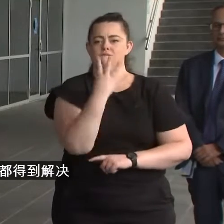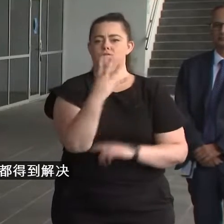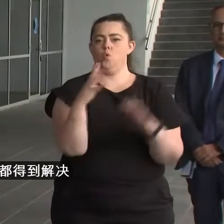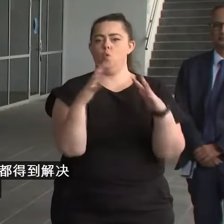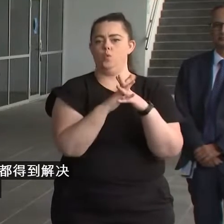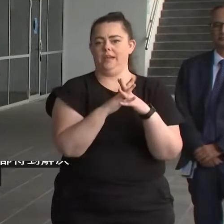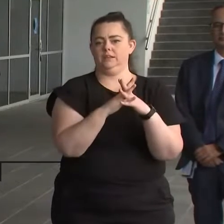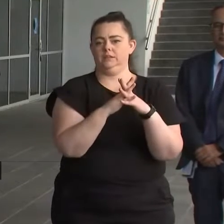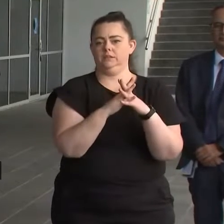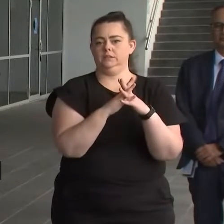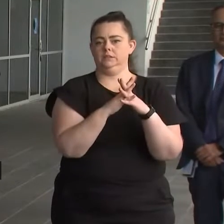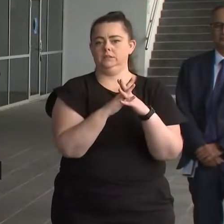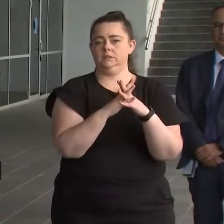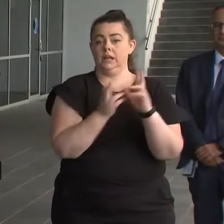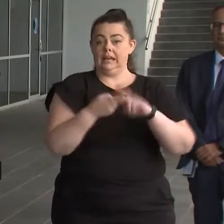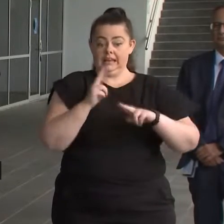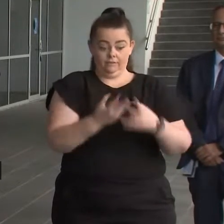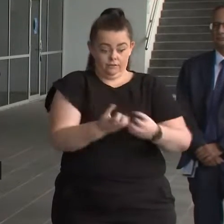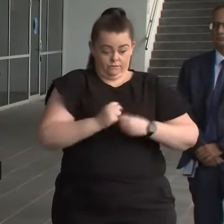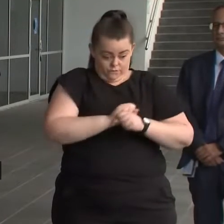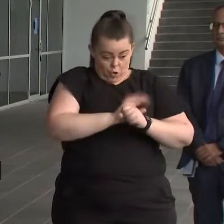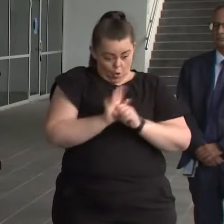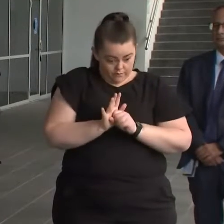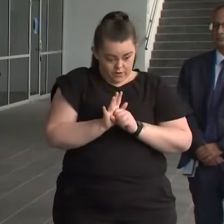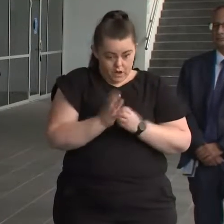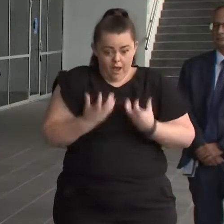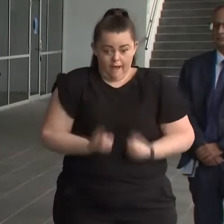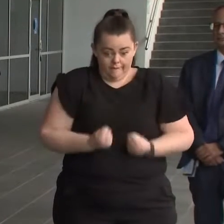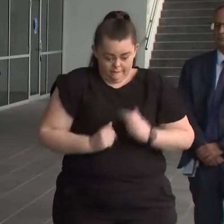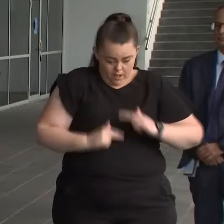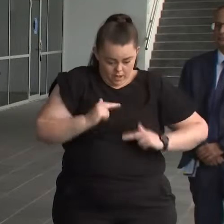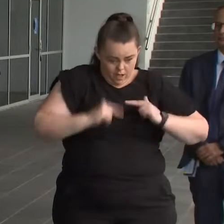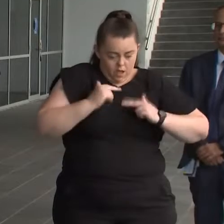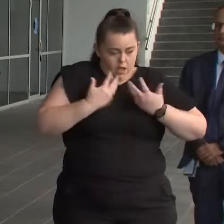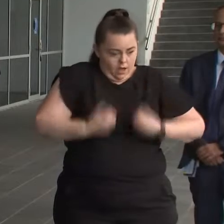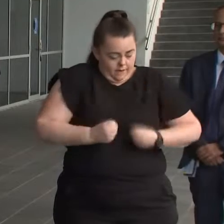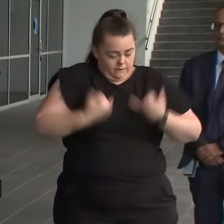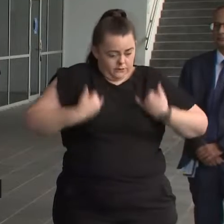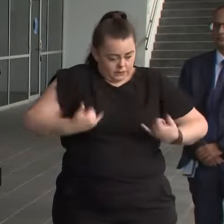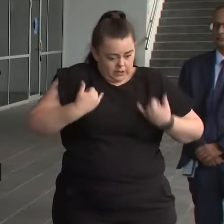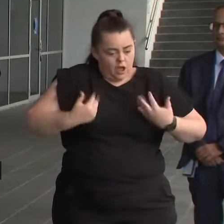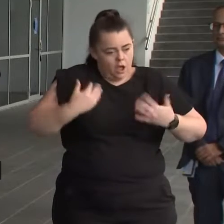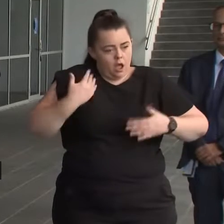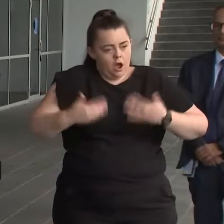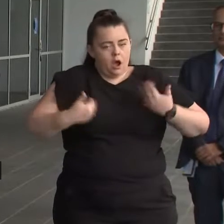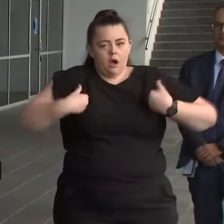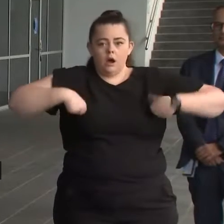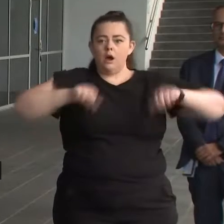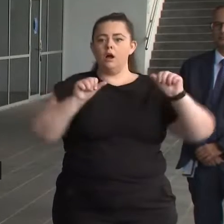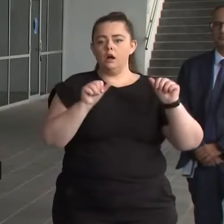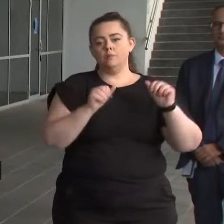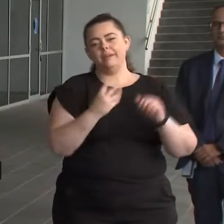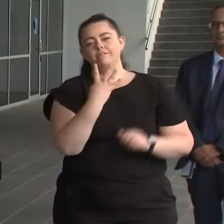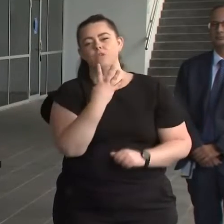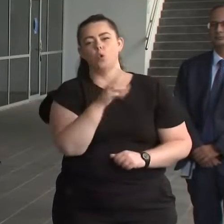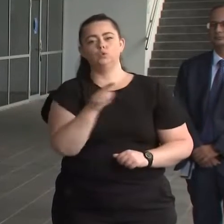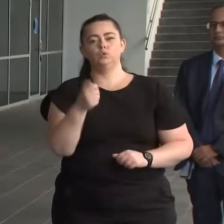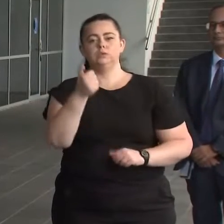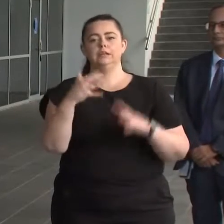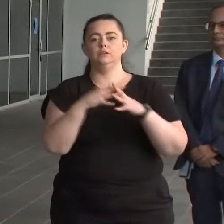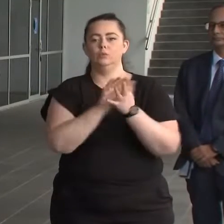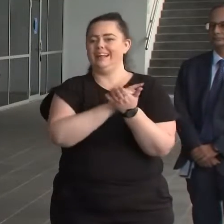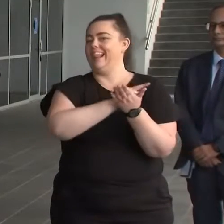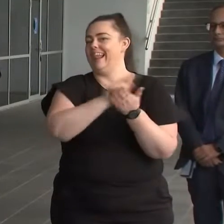So if you've got COVID and you need to make a booking, that 4 to 6 weeks. But if you've got particular circumstances, underlying